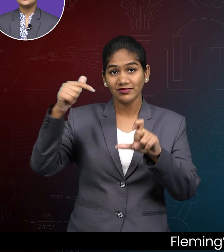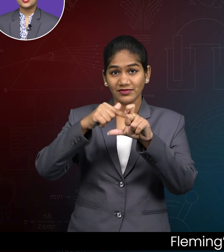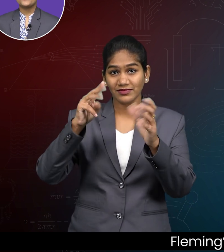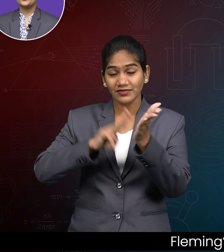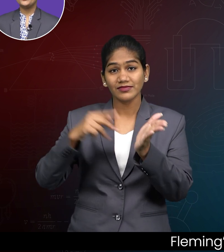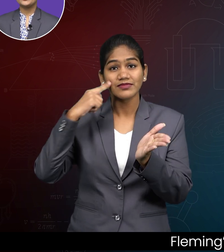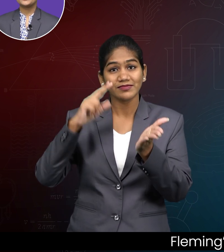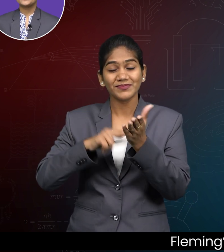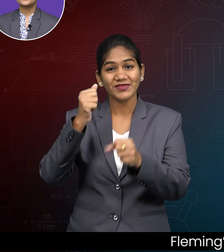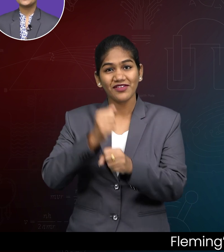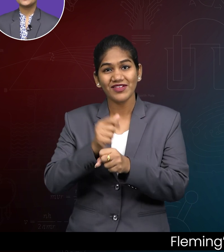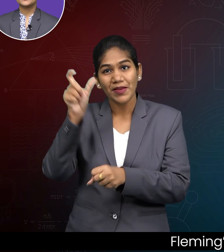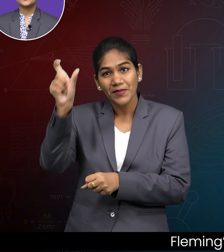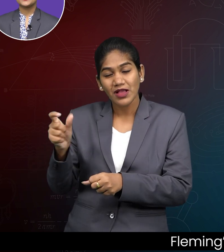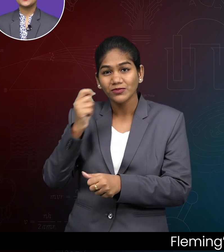Fleming's left-hand rule.